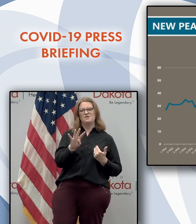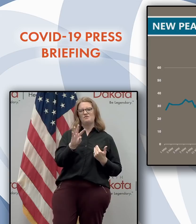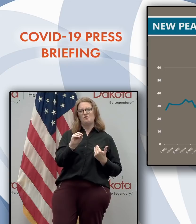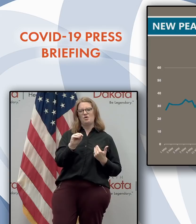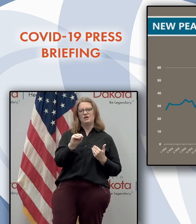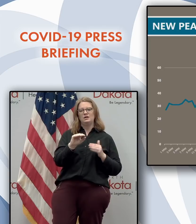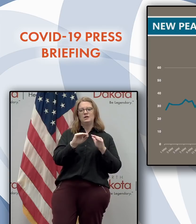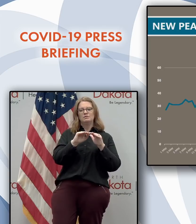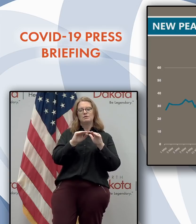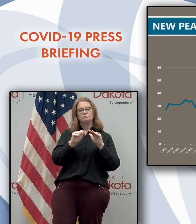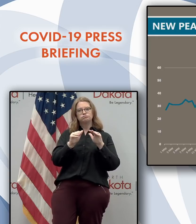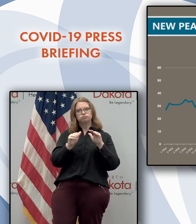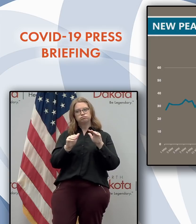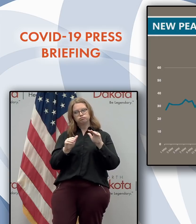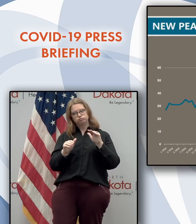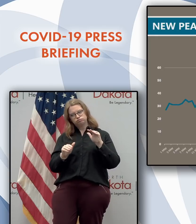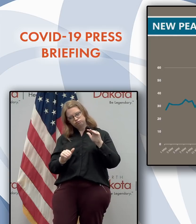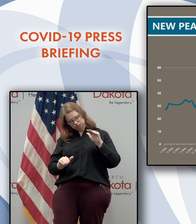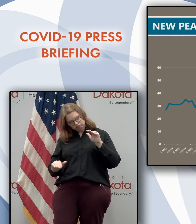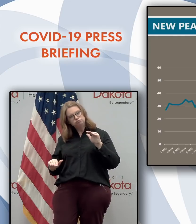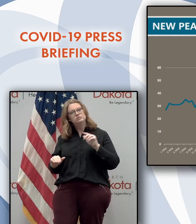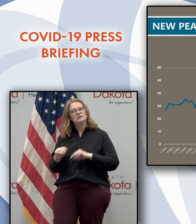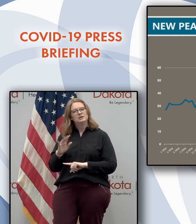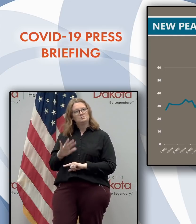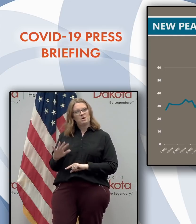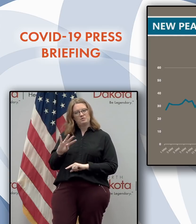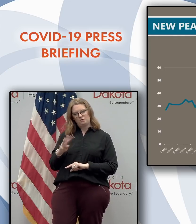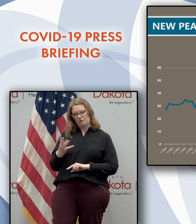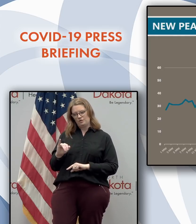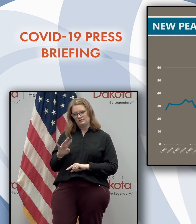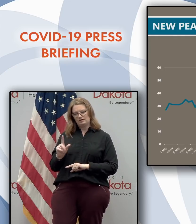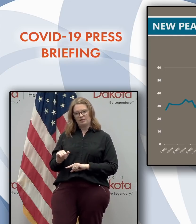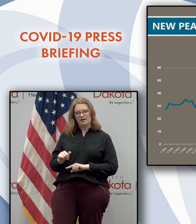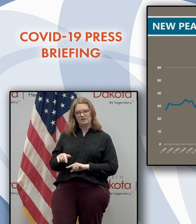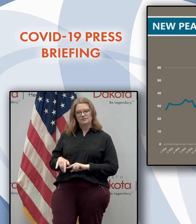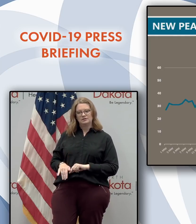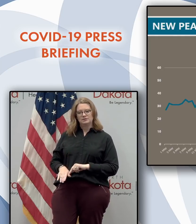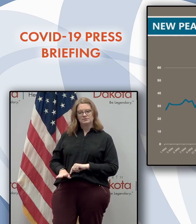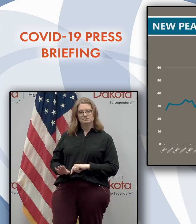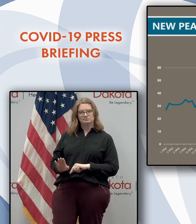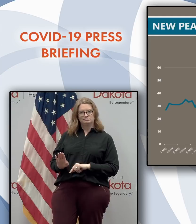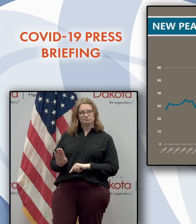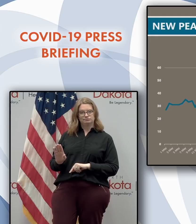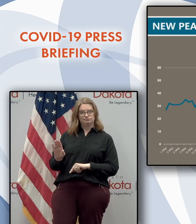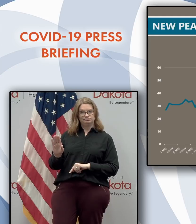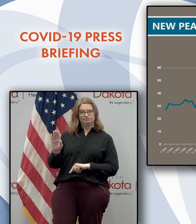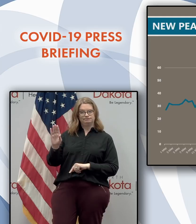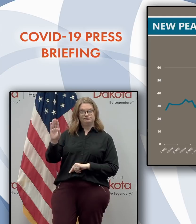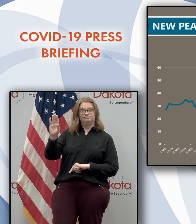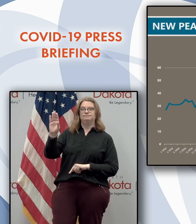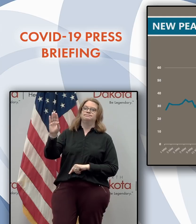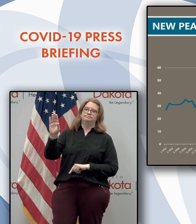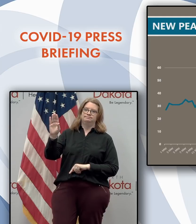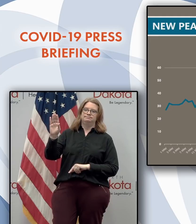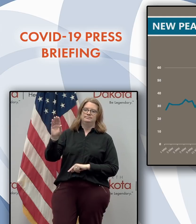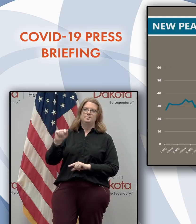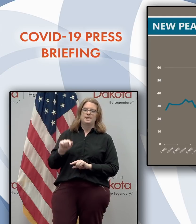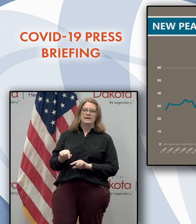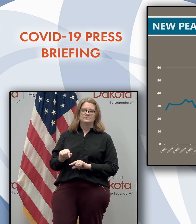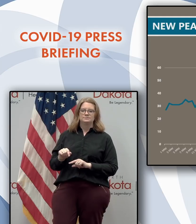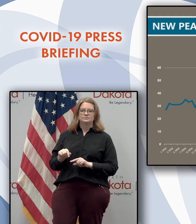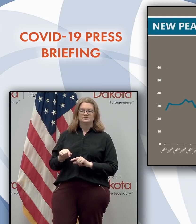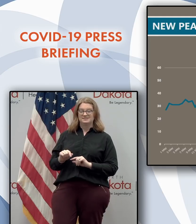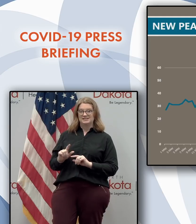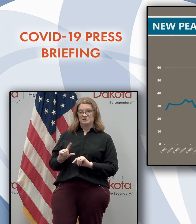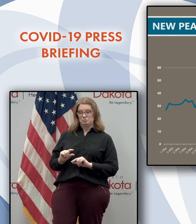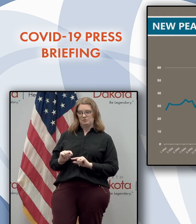nice steady drop going all the way down to the 4th of July, and then we've had a fairly steep climb from under 20